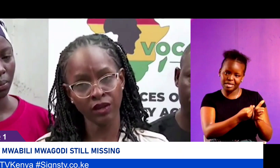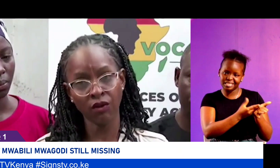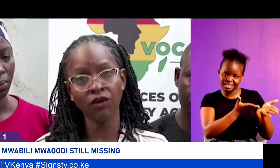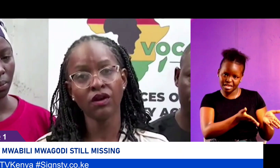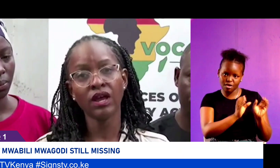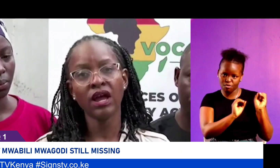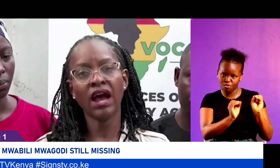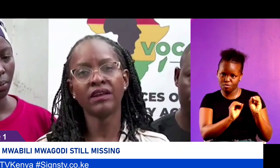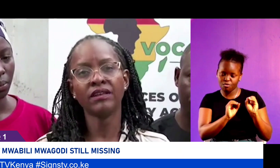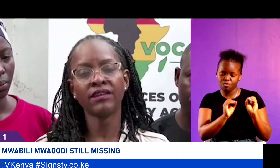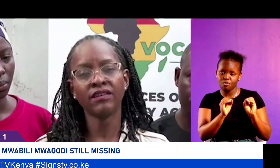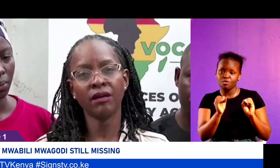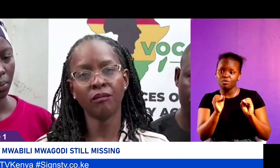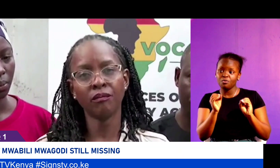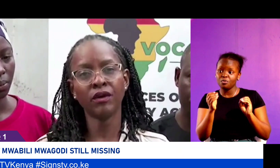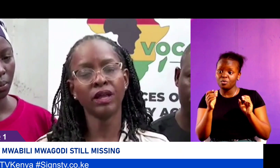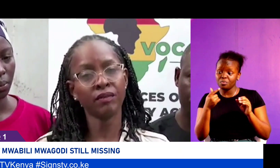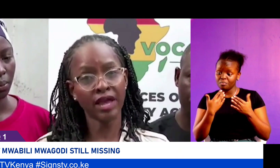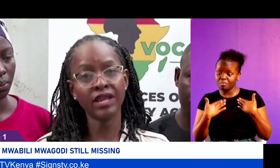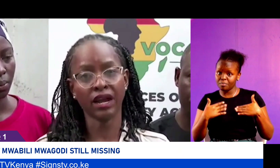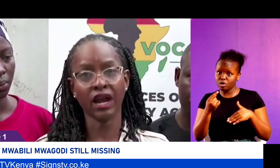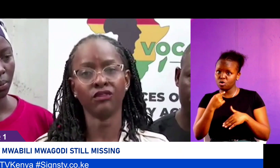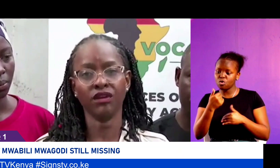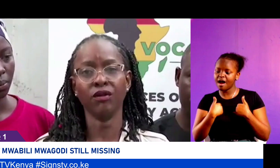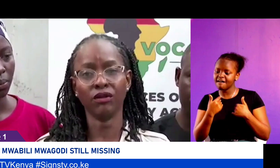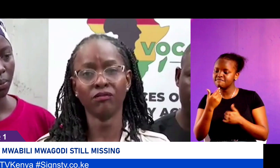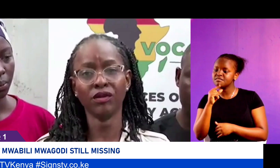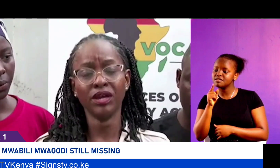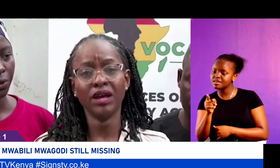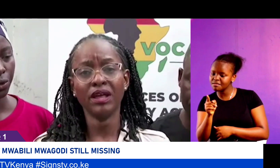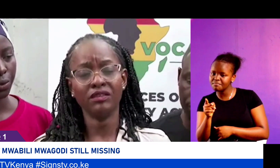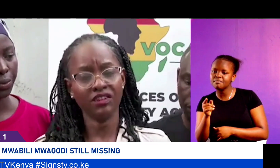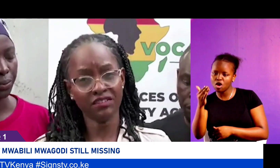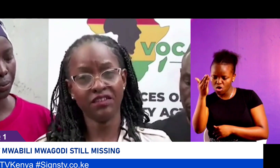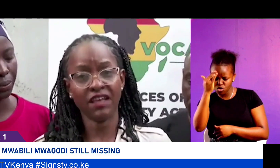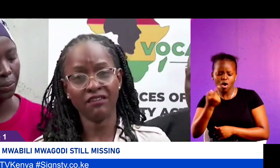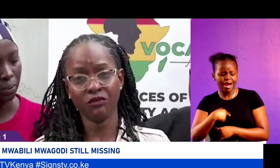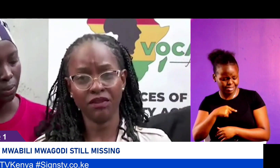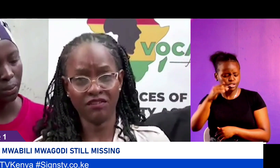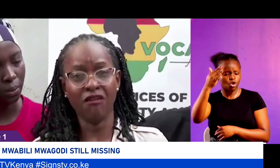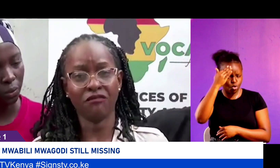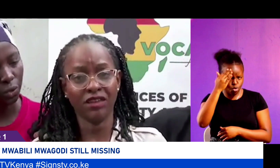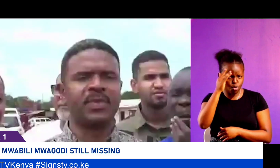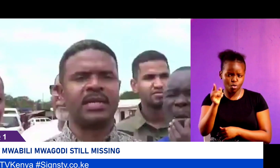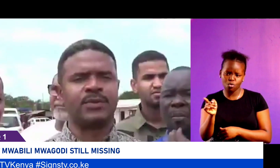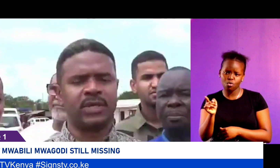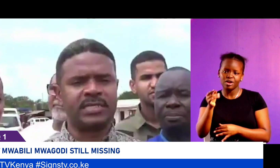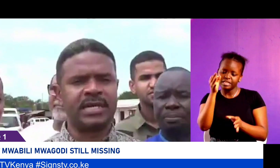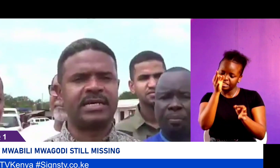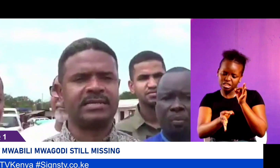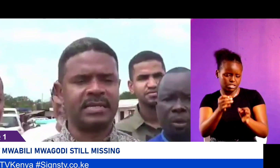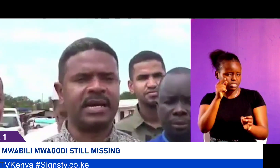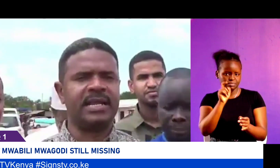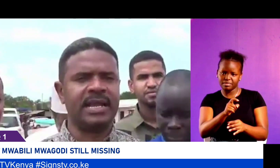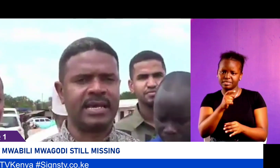know, and that they will be held accountable. Sure. Justice has to be served. Na tunataka serikali ya